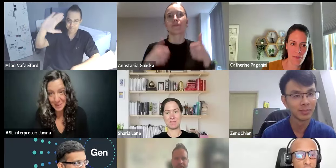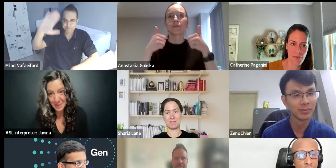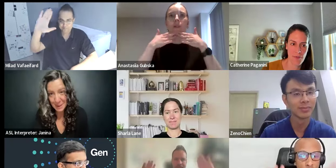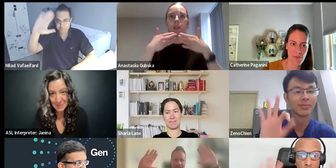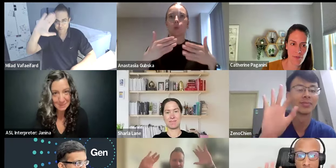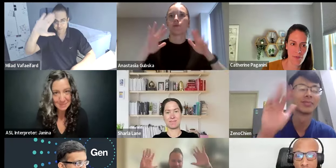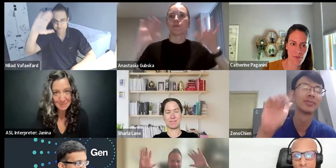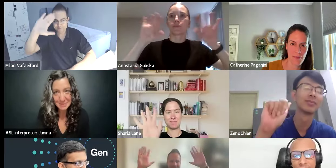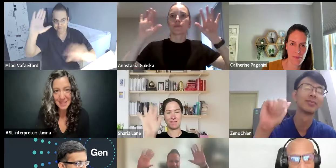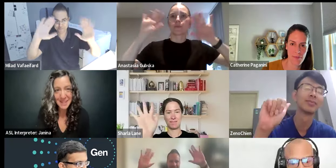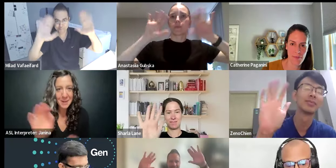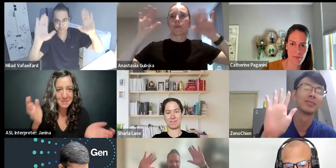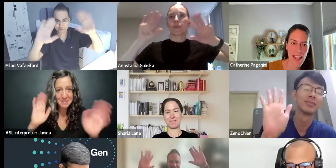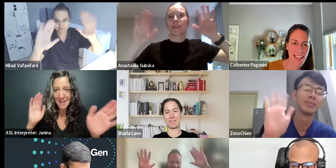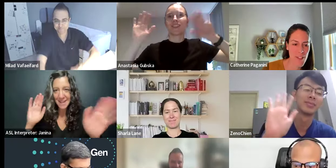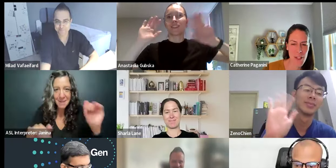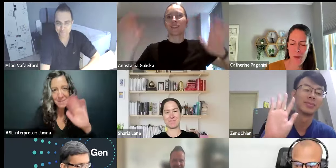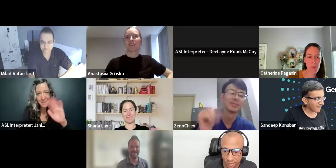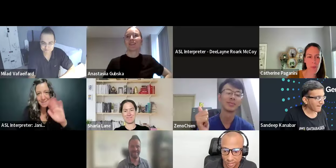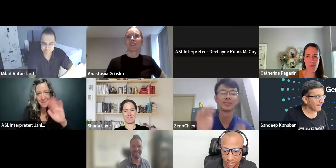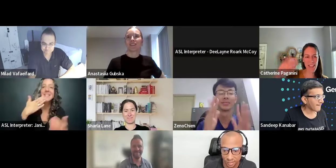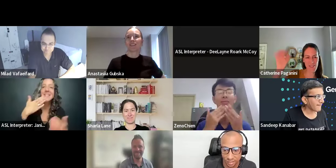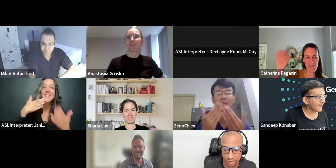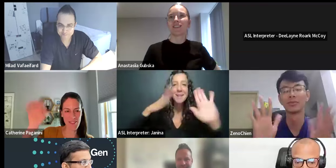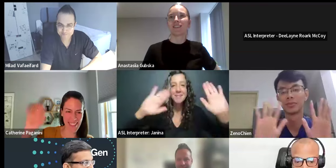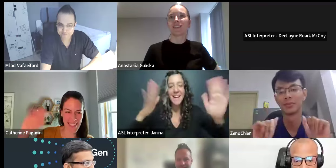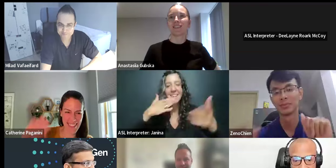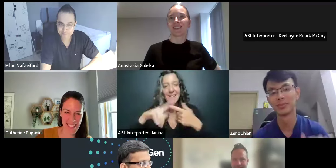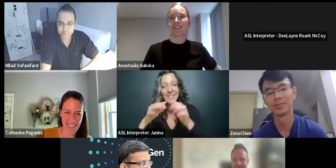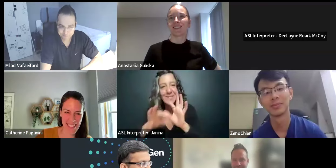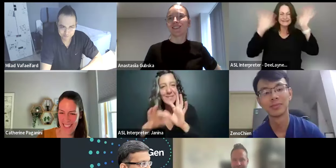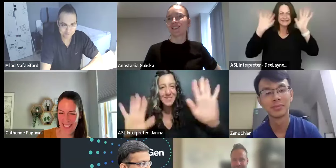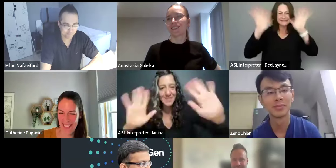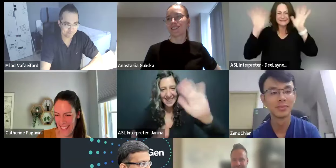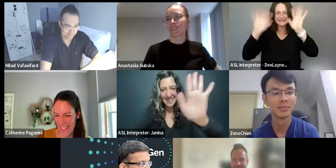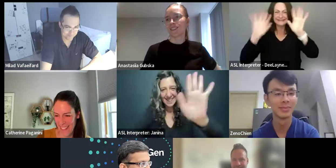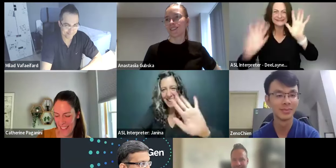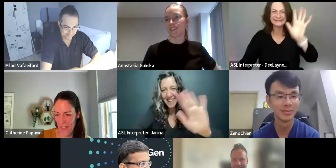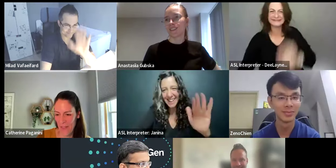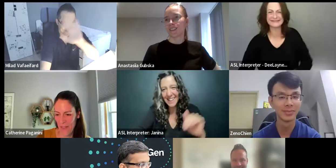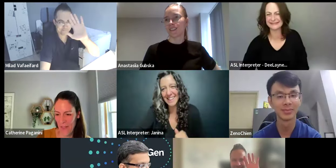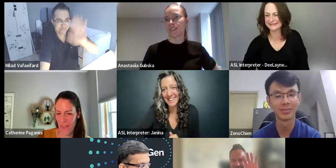again next month. Bye. Thank you all. Bye. Bye. And thanks to the interpreters as well. Bye. Bye.